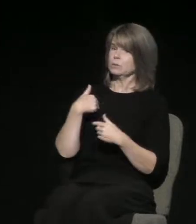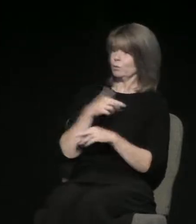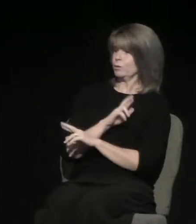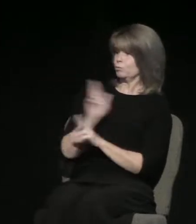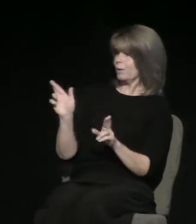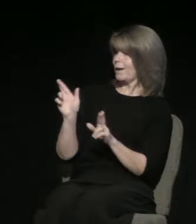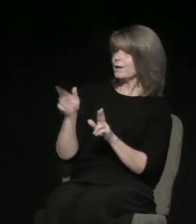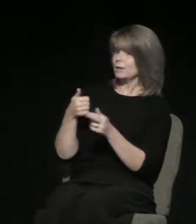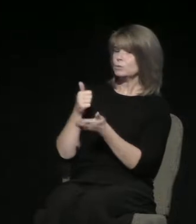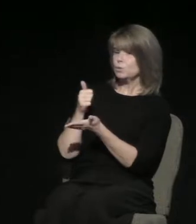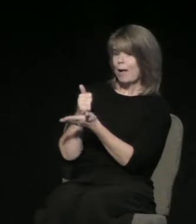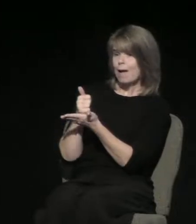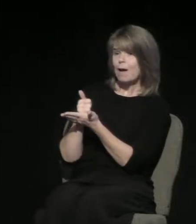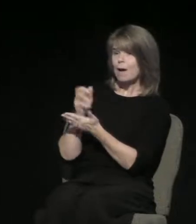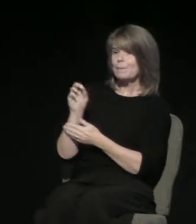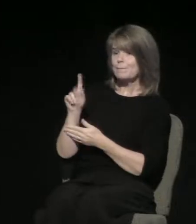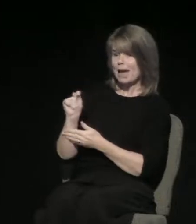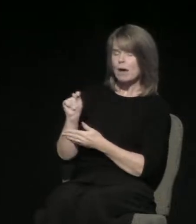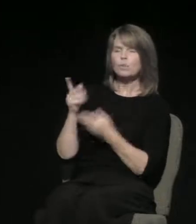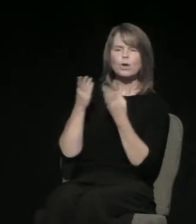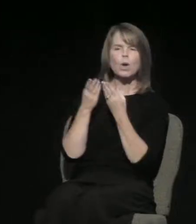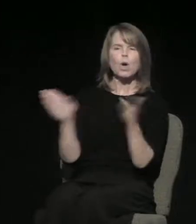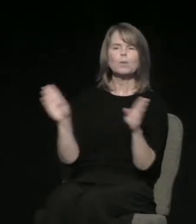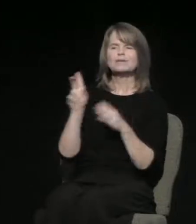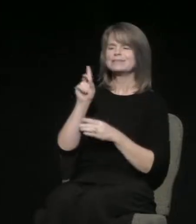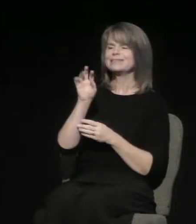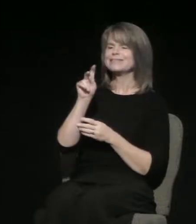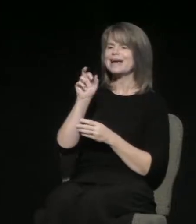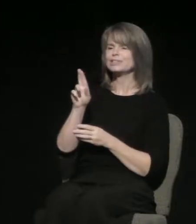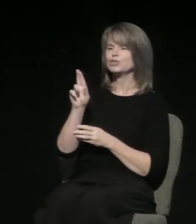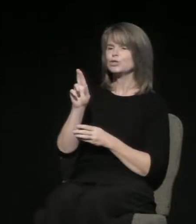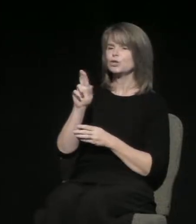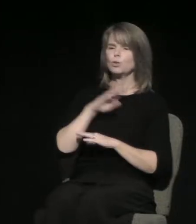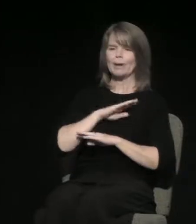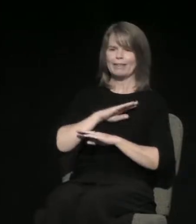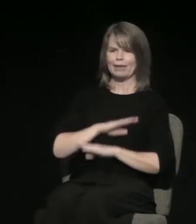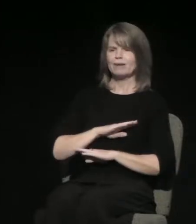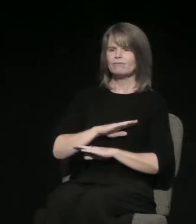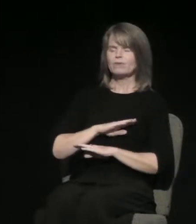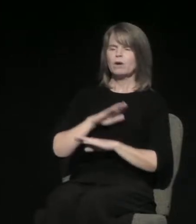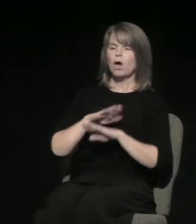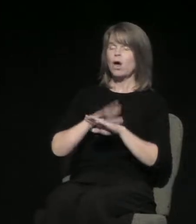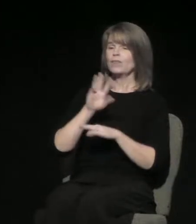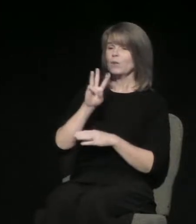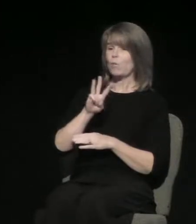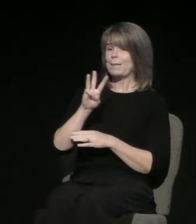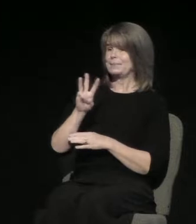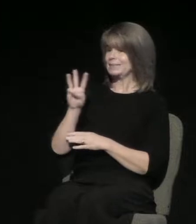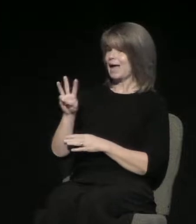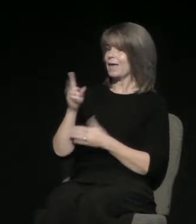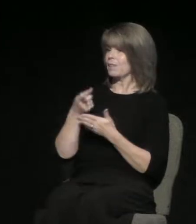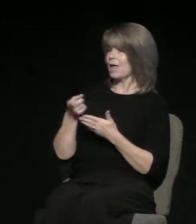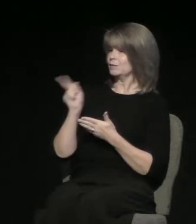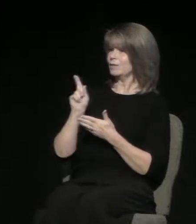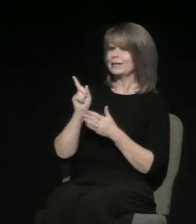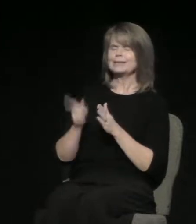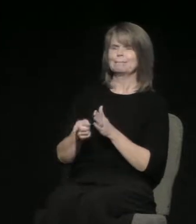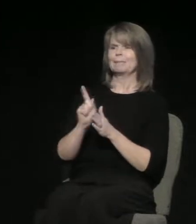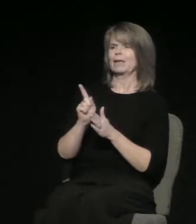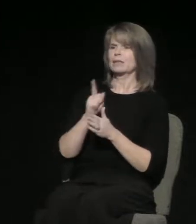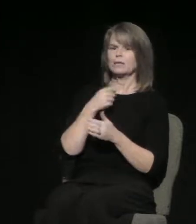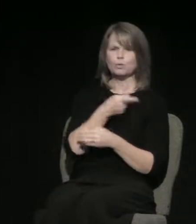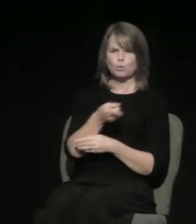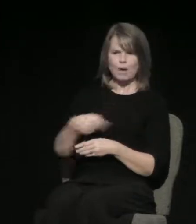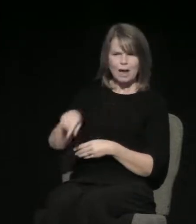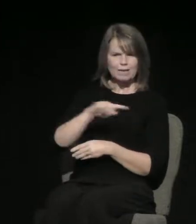ready to help out So we opened our disaster relief Portal on our website And immediately You all responded And